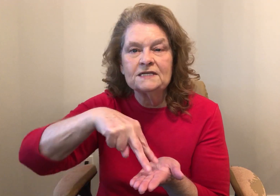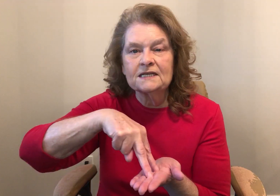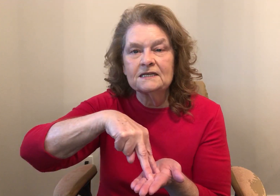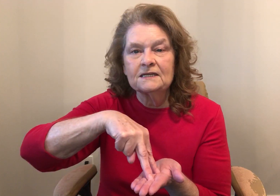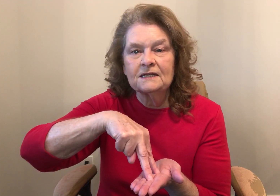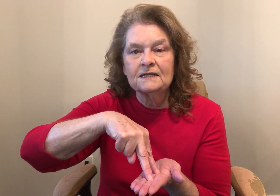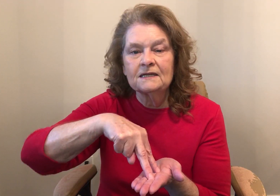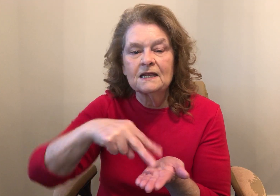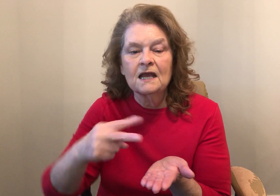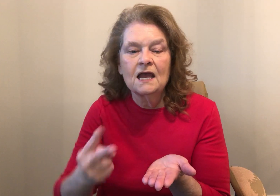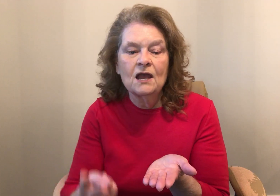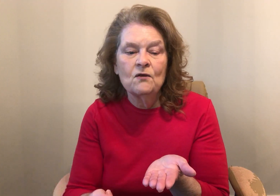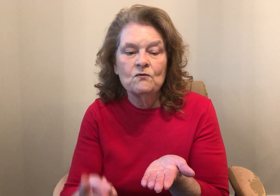Risen.